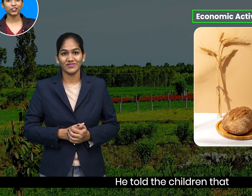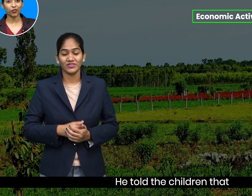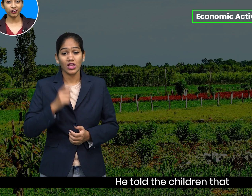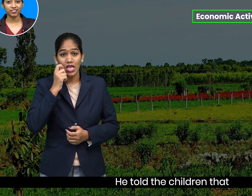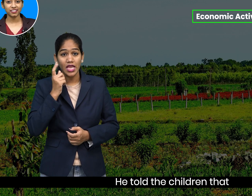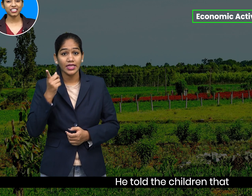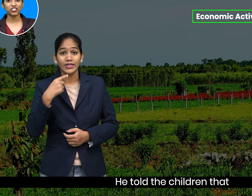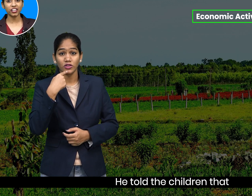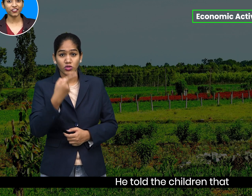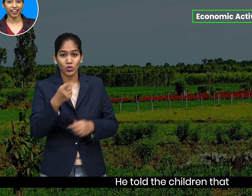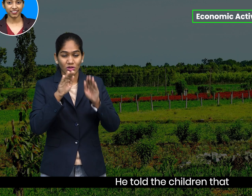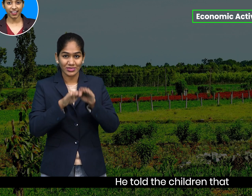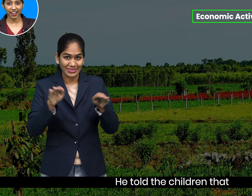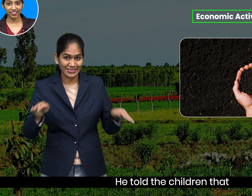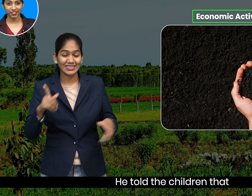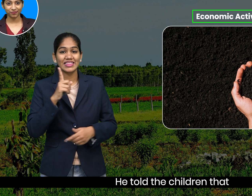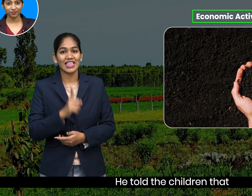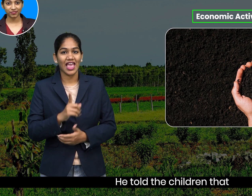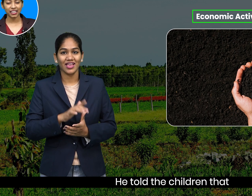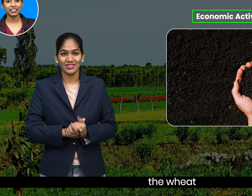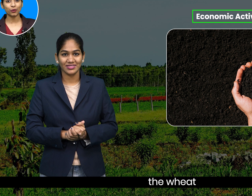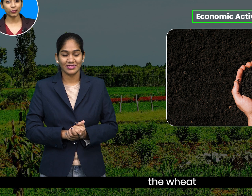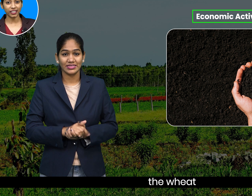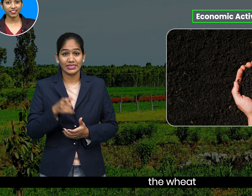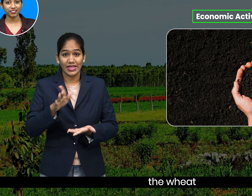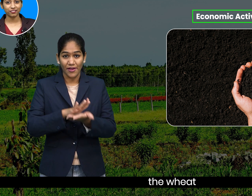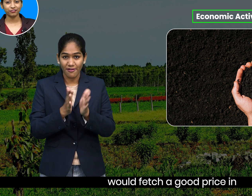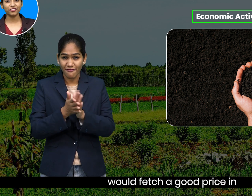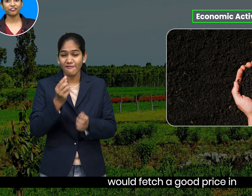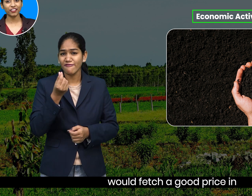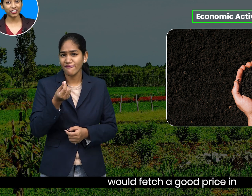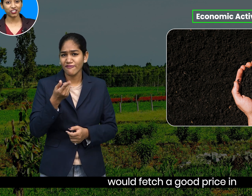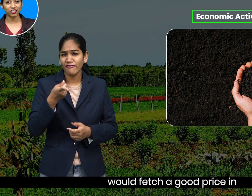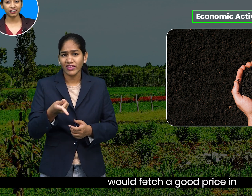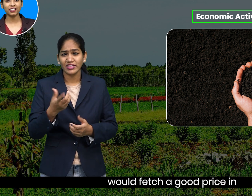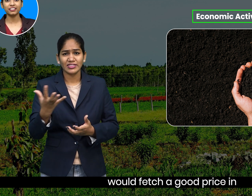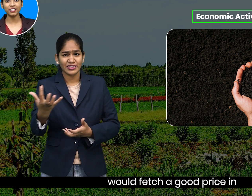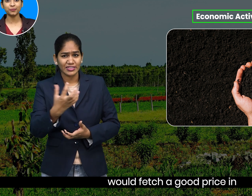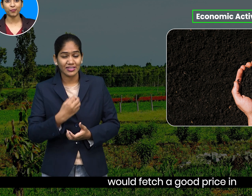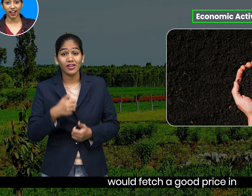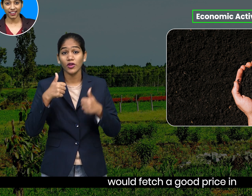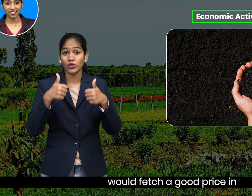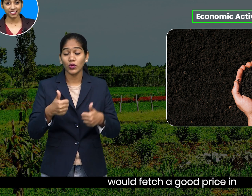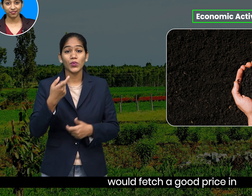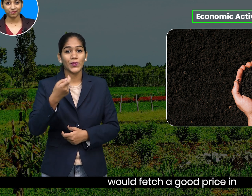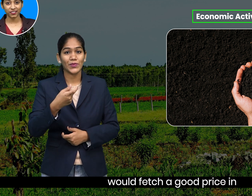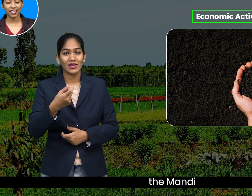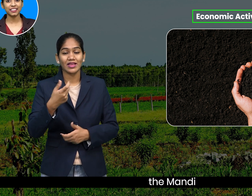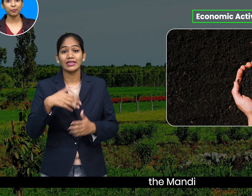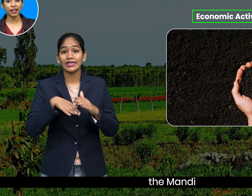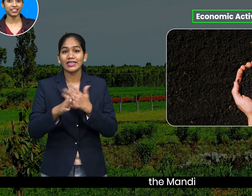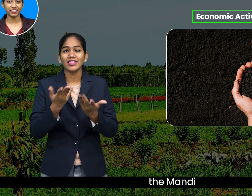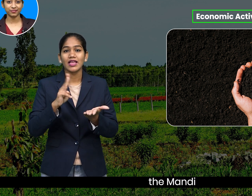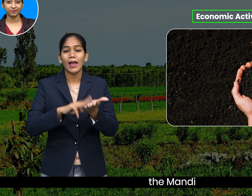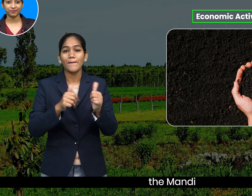He told the children that the wheat would fetch a good price in